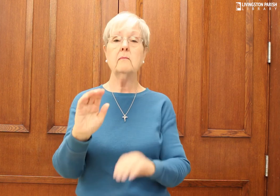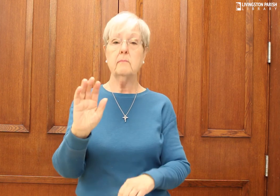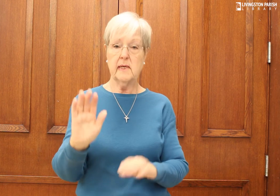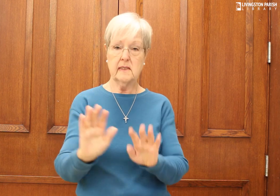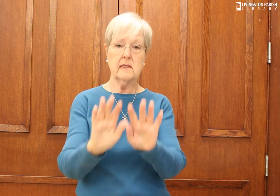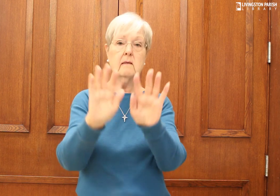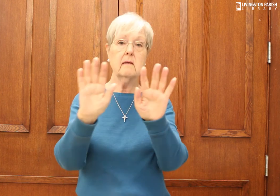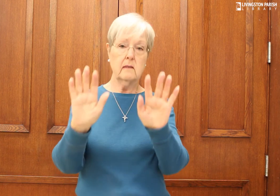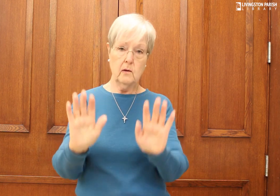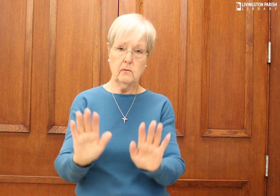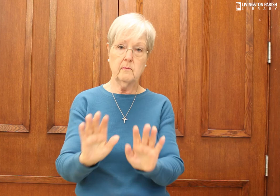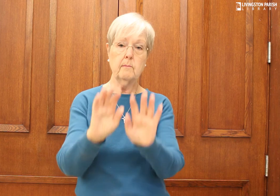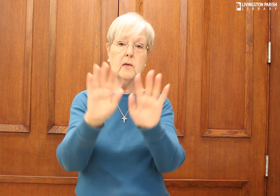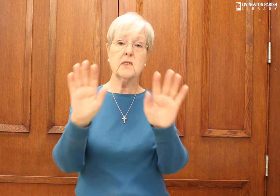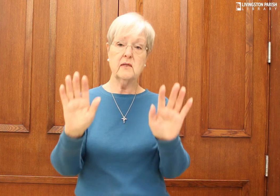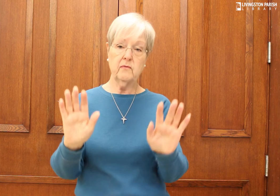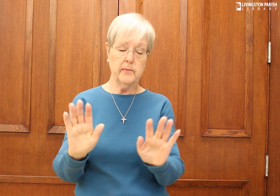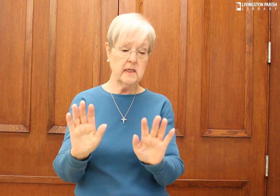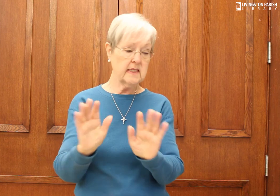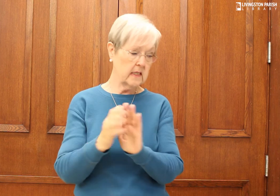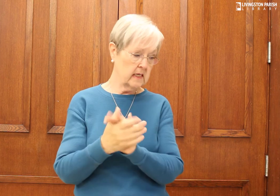but it's known mostly for being Sunday.